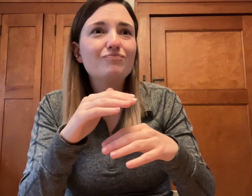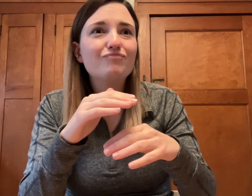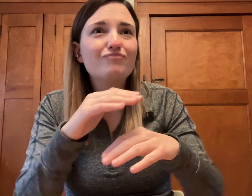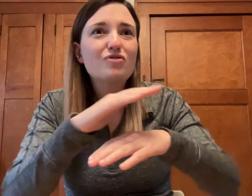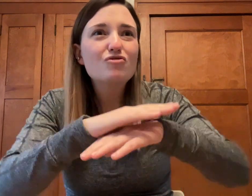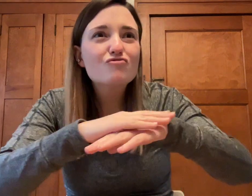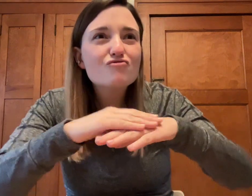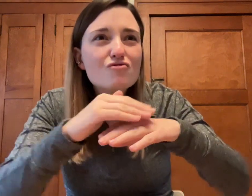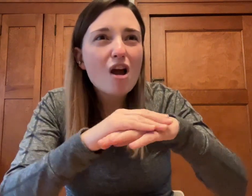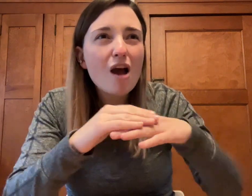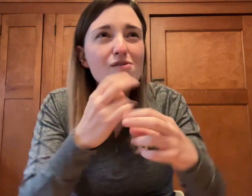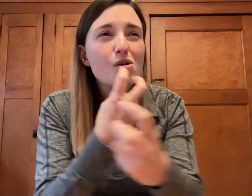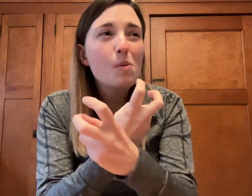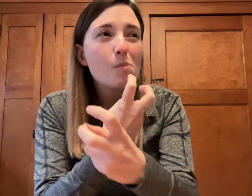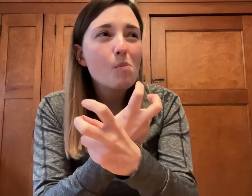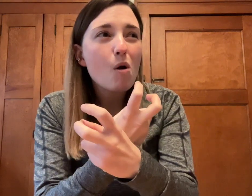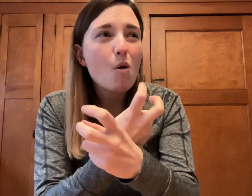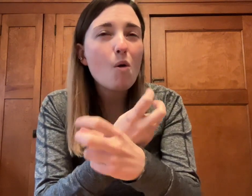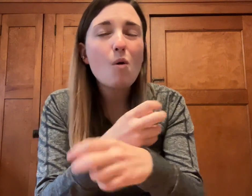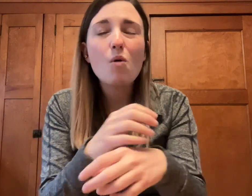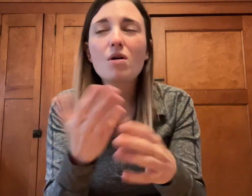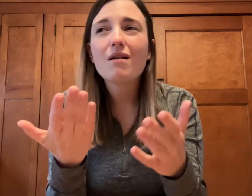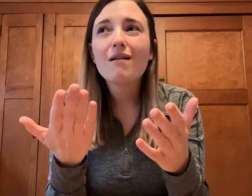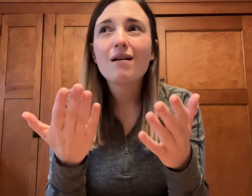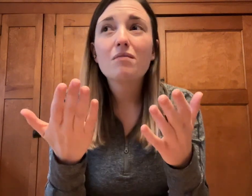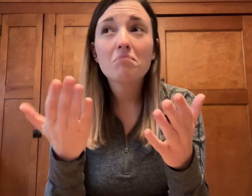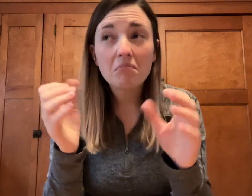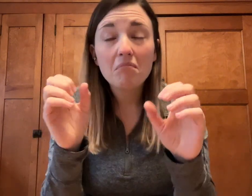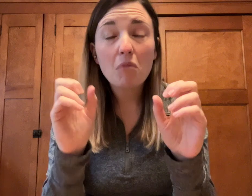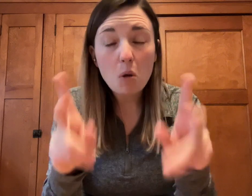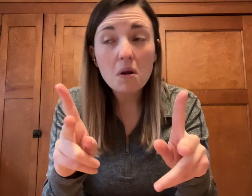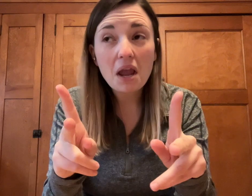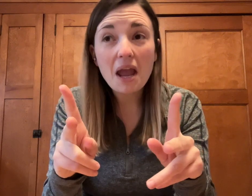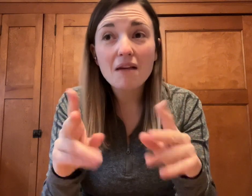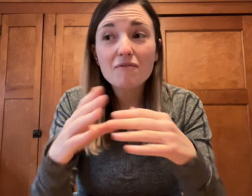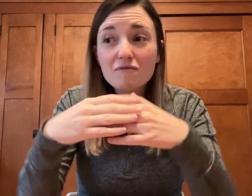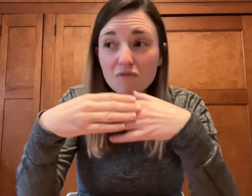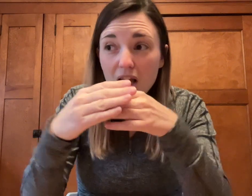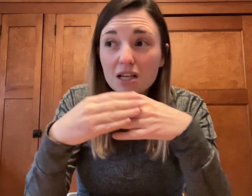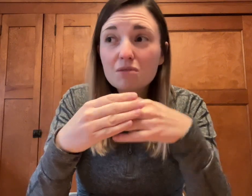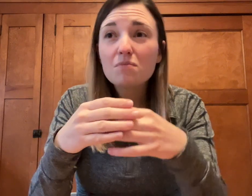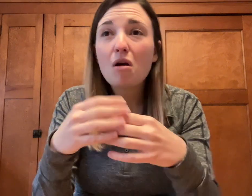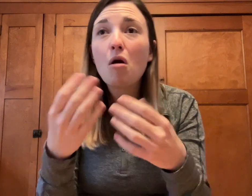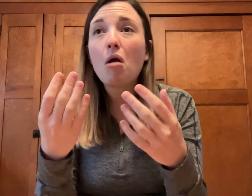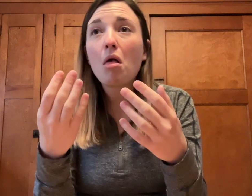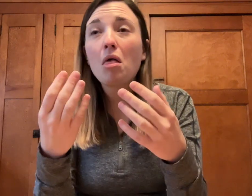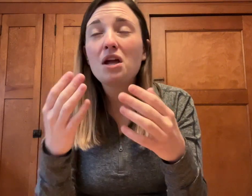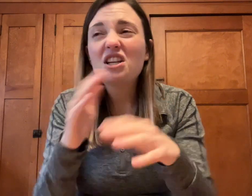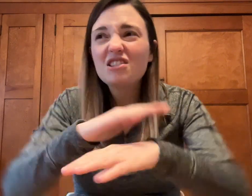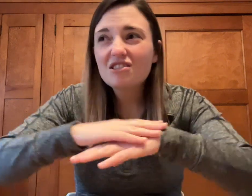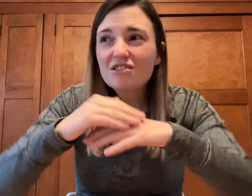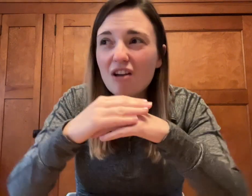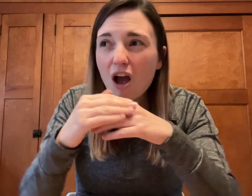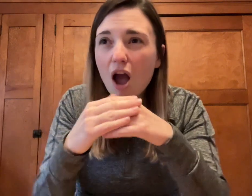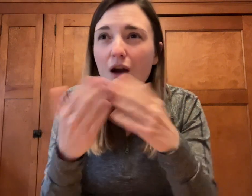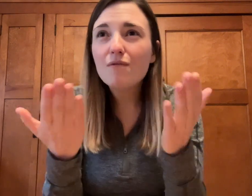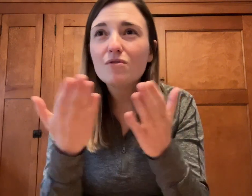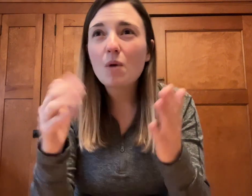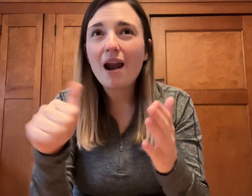It's very flexible and bendable. Squishy. It's squishy. Guys and girls, you know I think it's amazing though. Even though it is